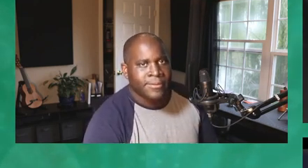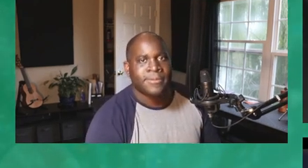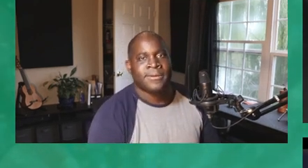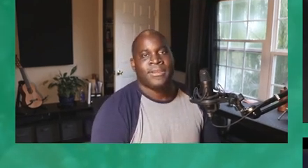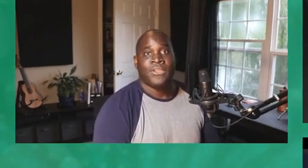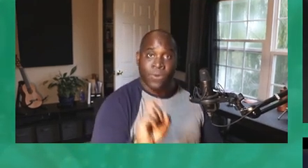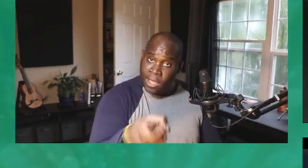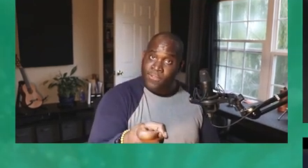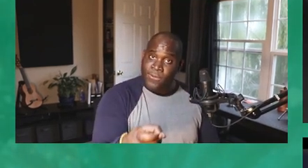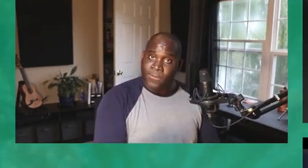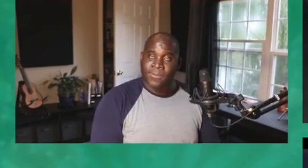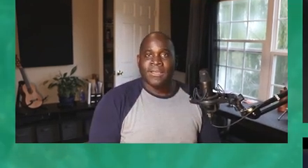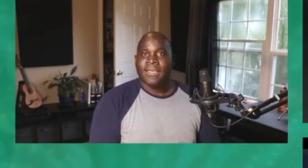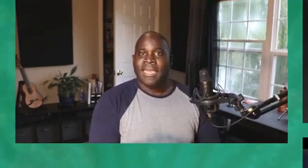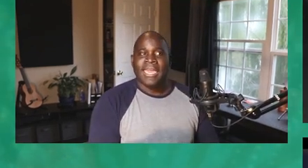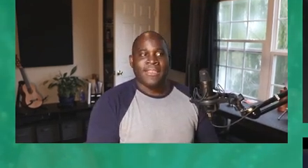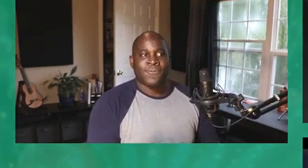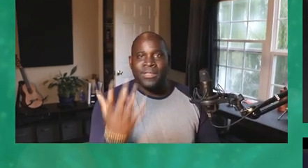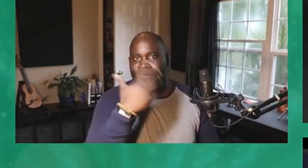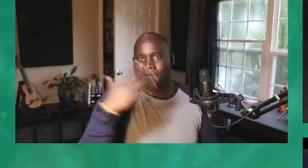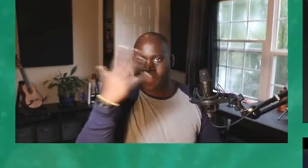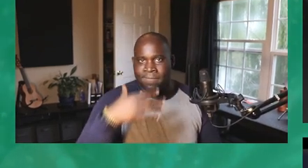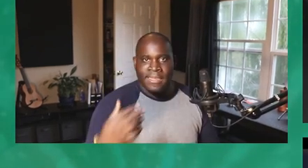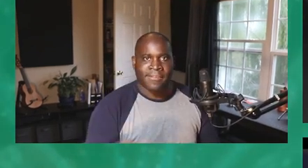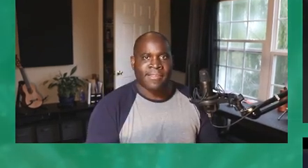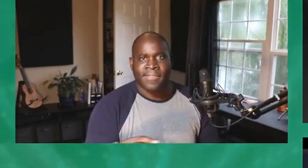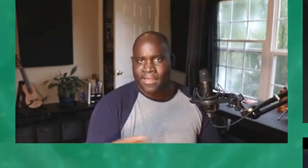must, you ought to. And it's